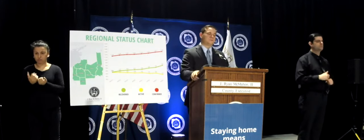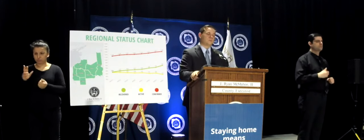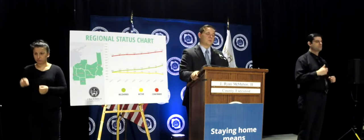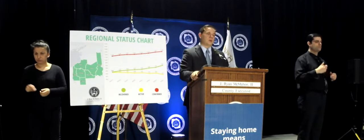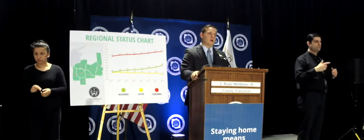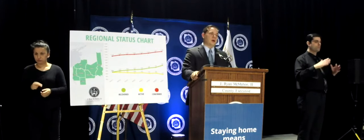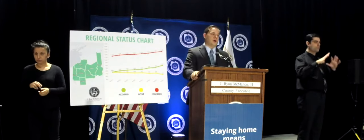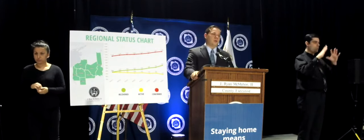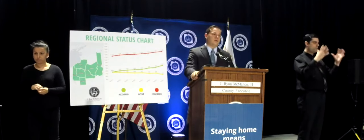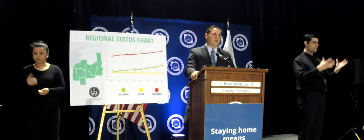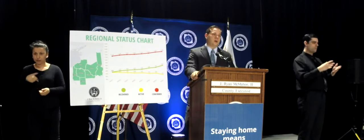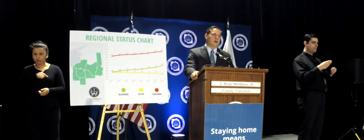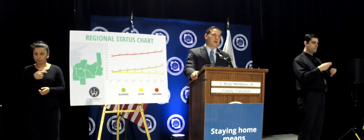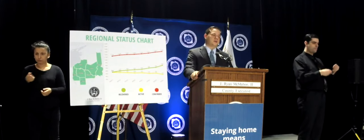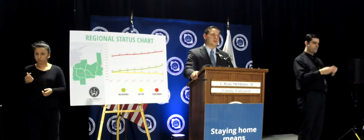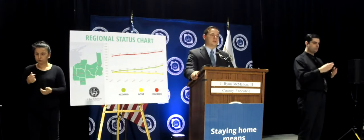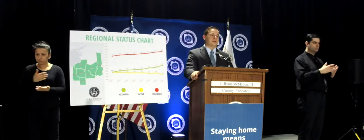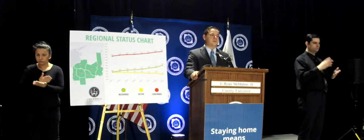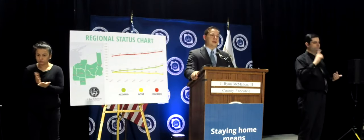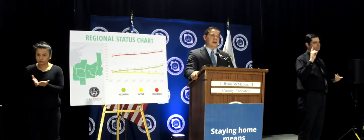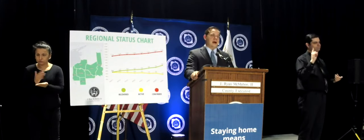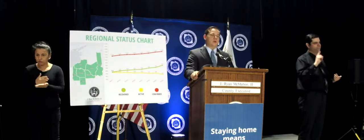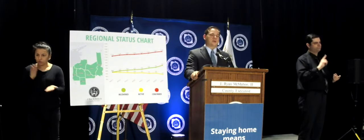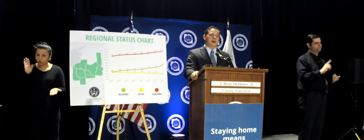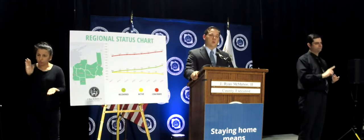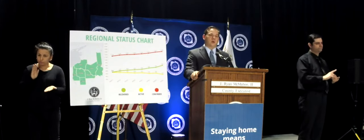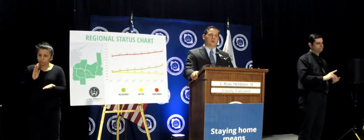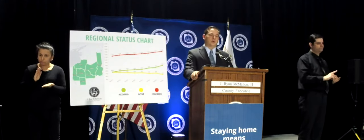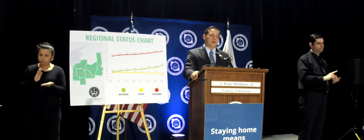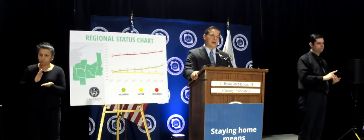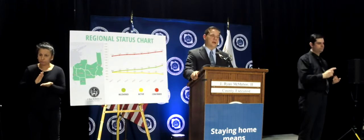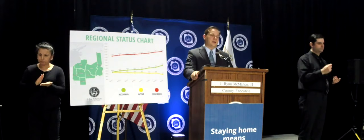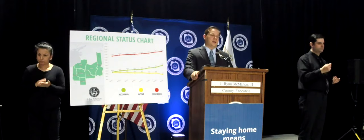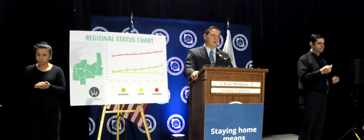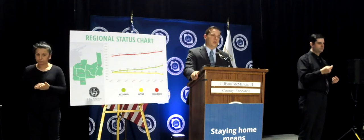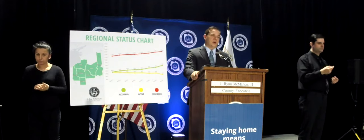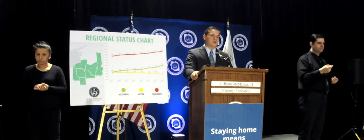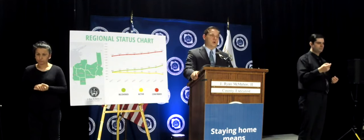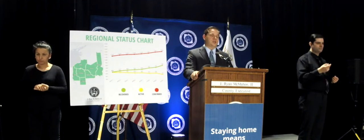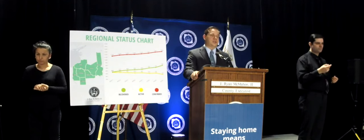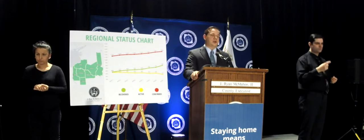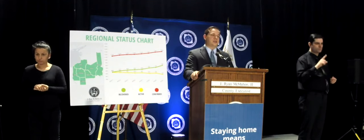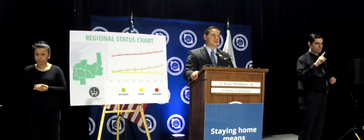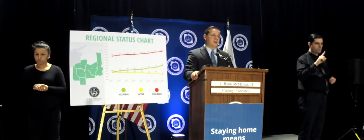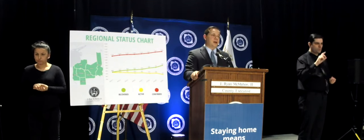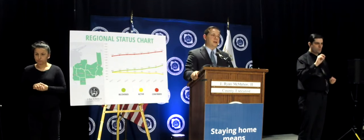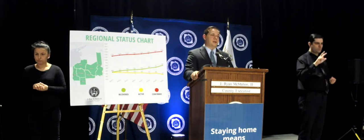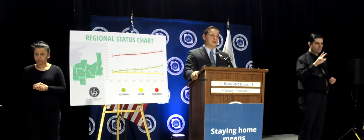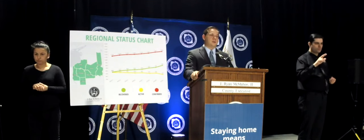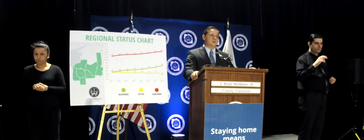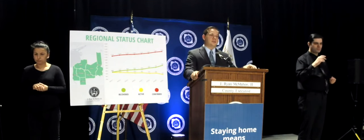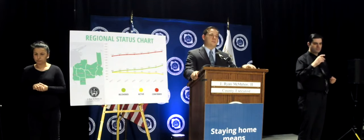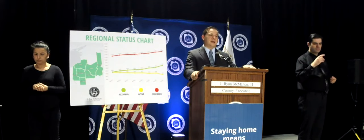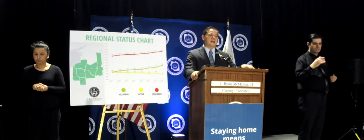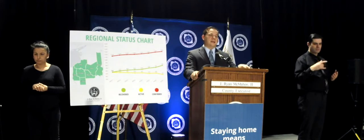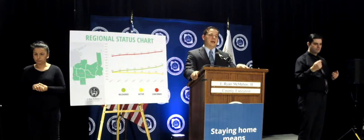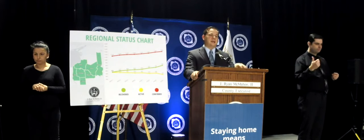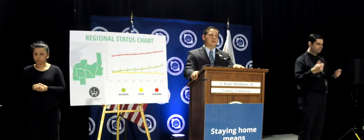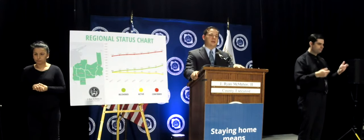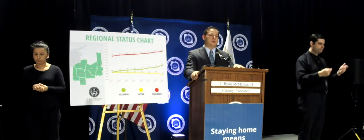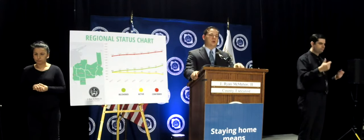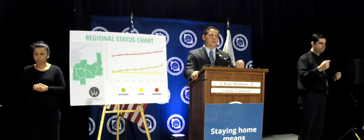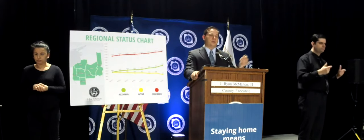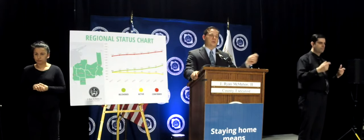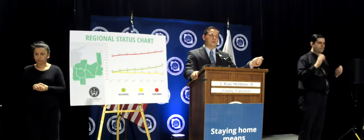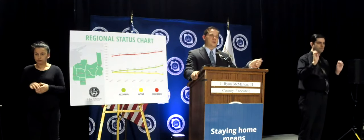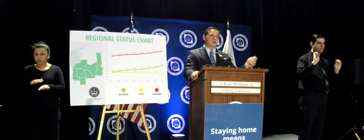vacancies. We've essentially eliminated hours on our 103 line. We went into austerity spending in spending lines